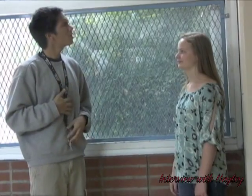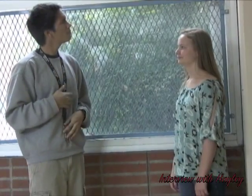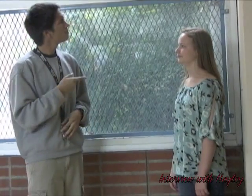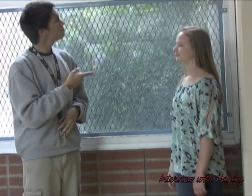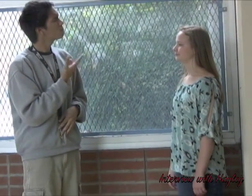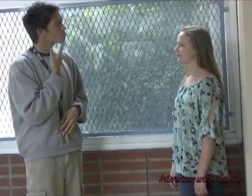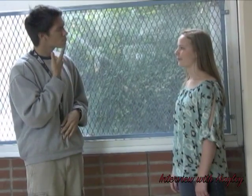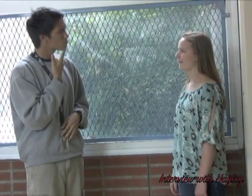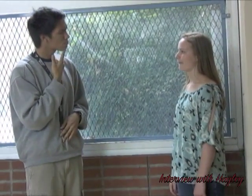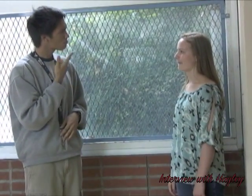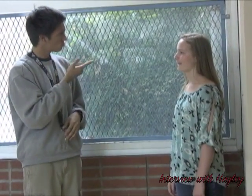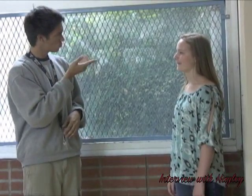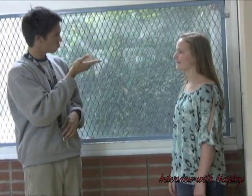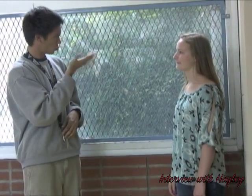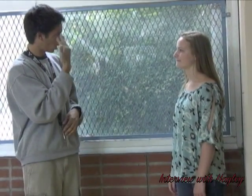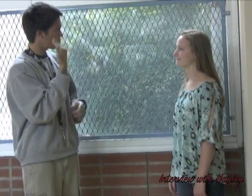Have you met a deaf person before?